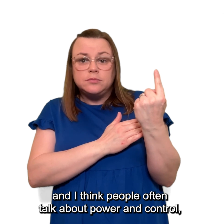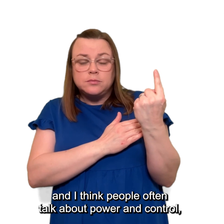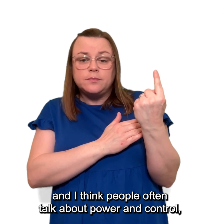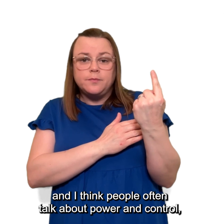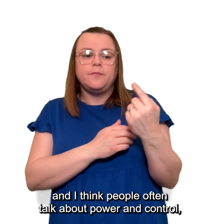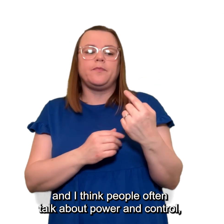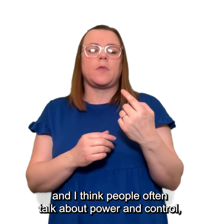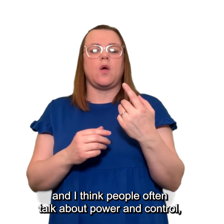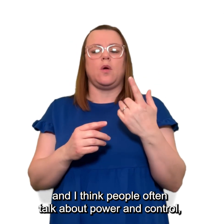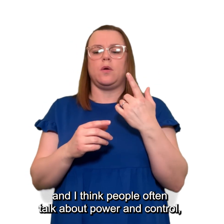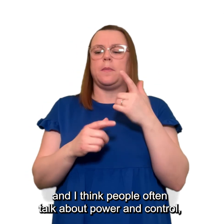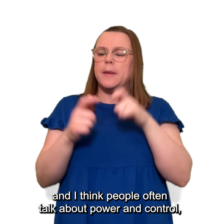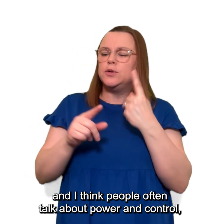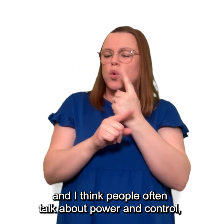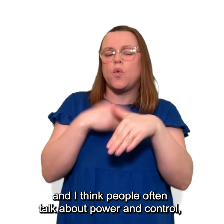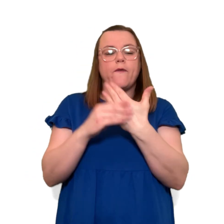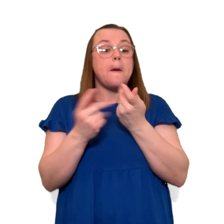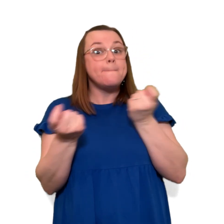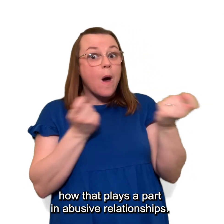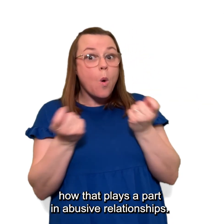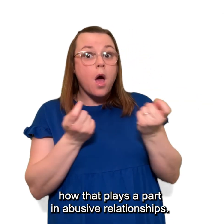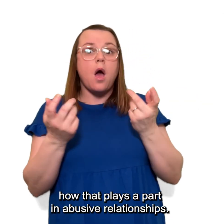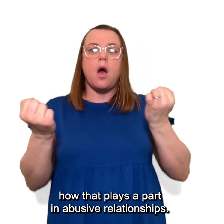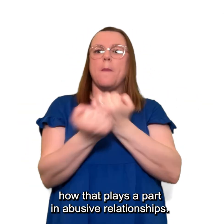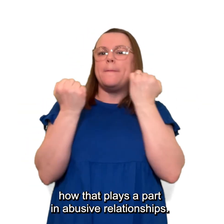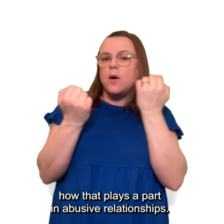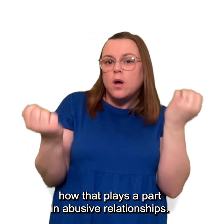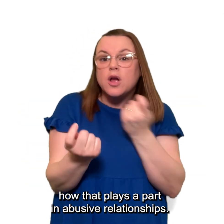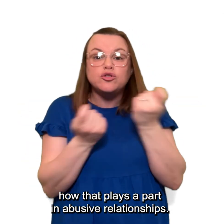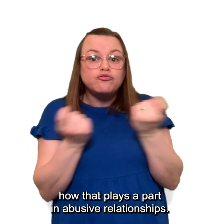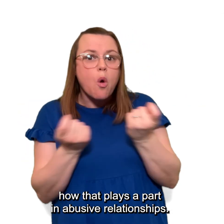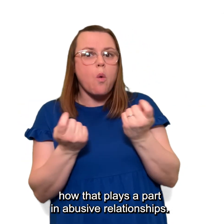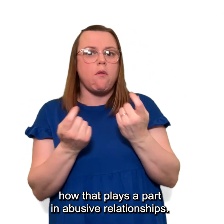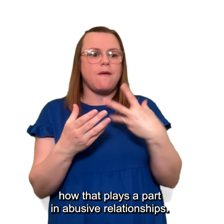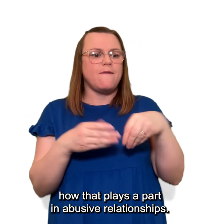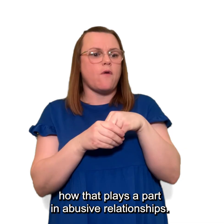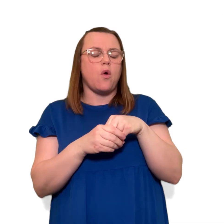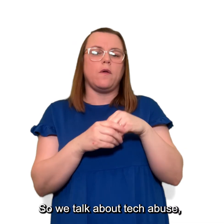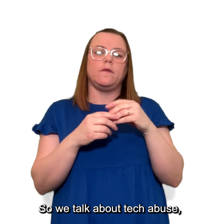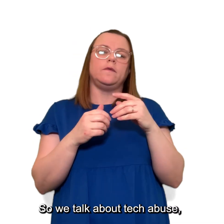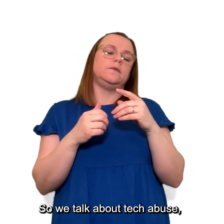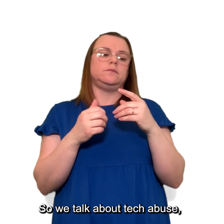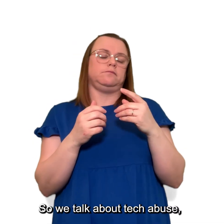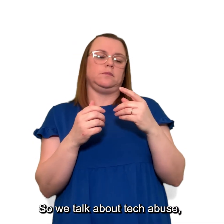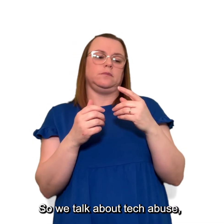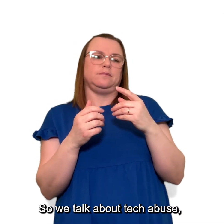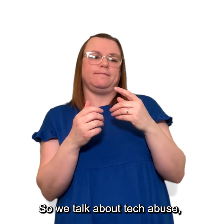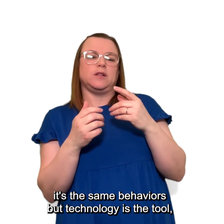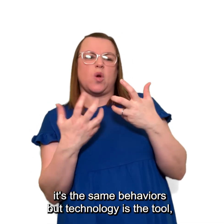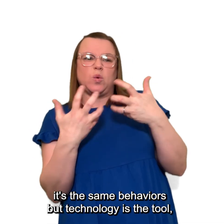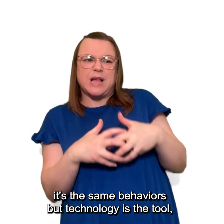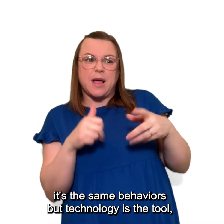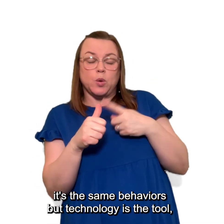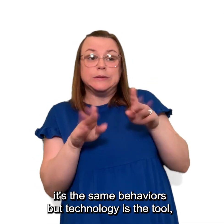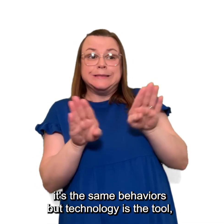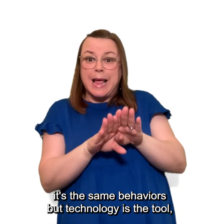think people often talk about power and control, how that plays a part in abusive relationships. So when we talk about tech abuse,